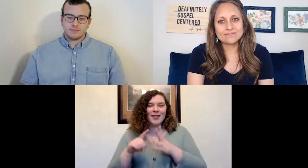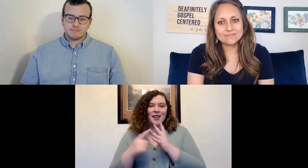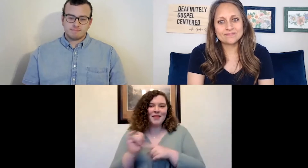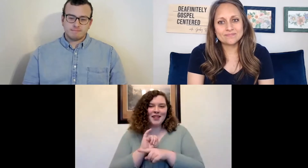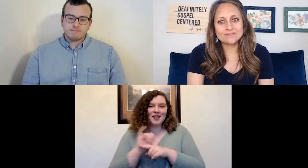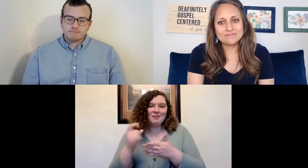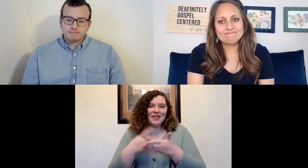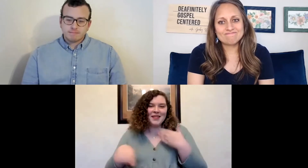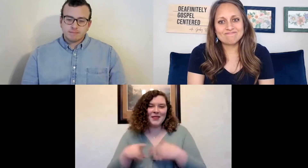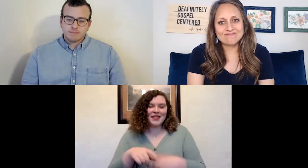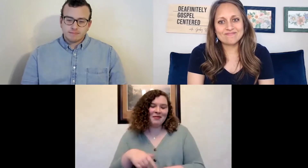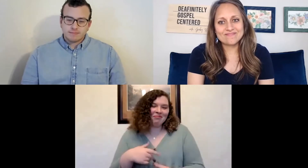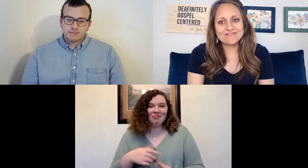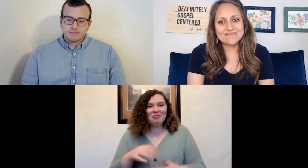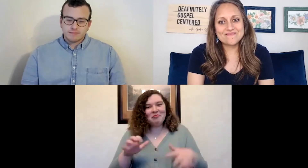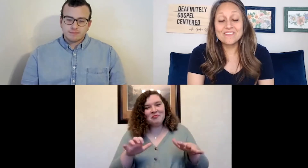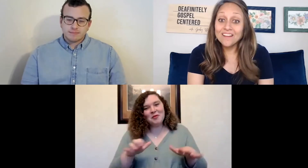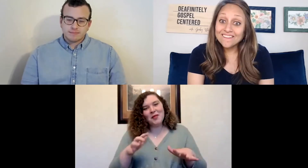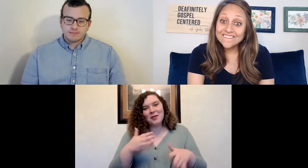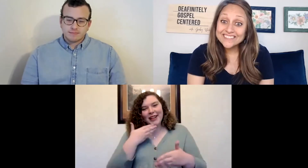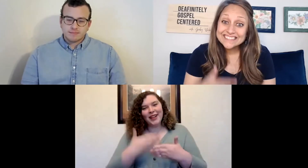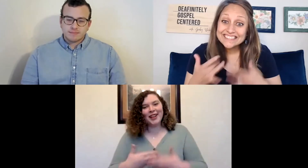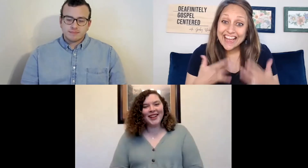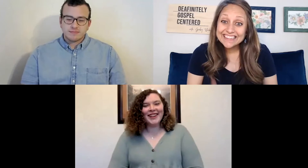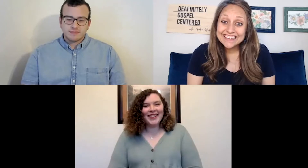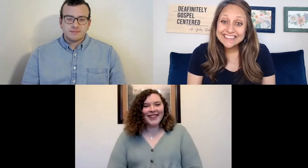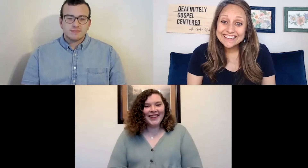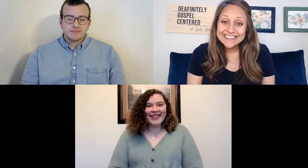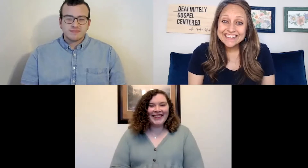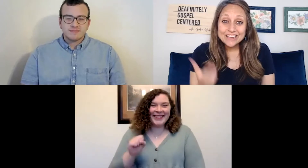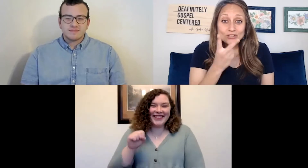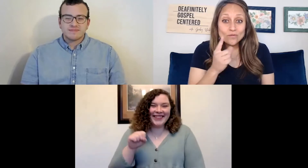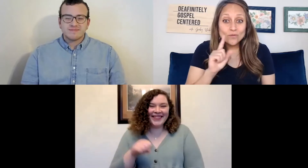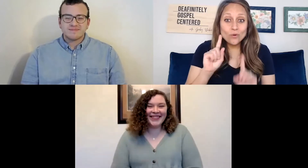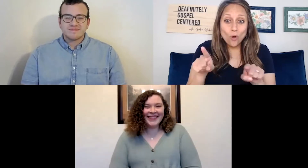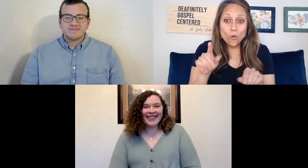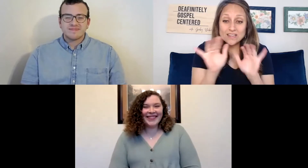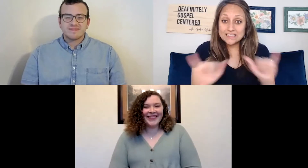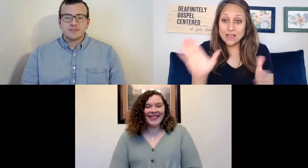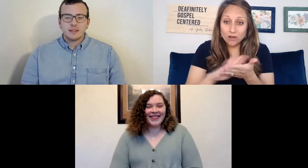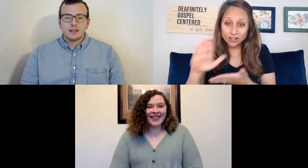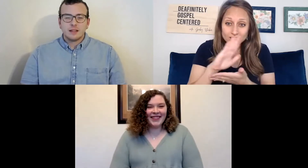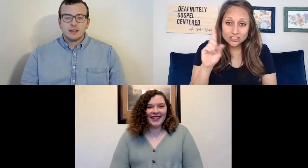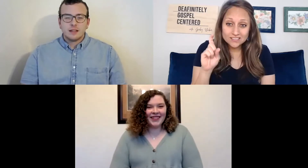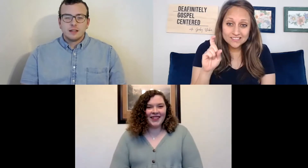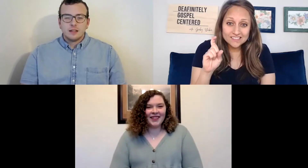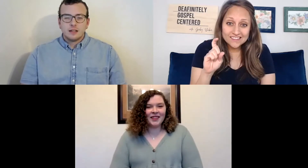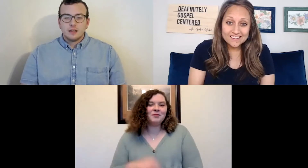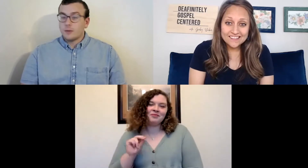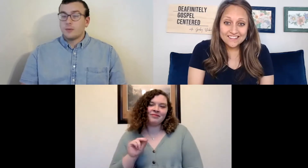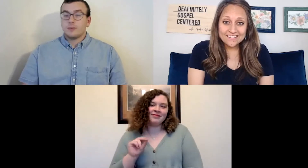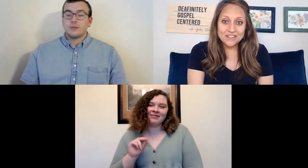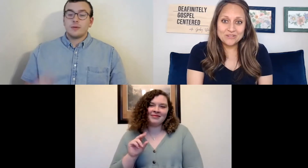that's done with now. I can take a bit of a breather, but going back to my internship next week, so that's good. Yeah. Do you guys go to the